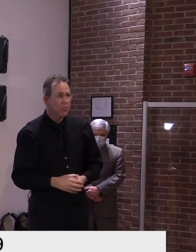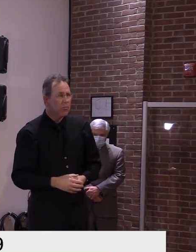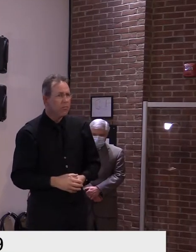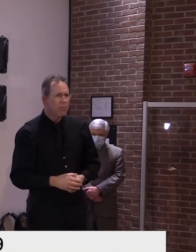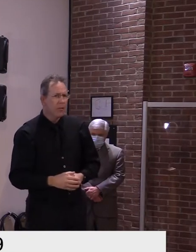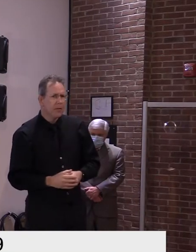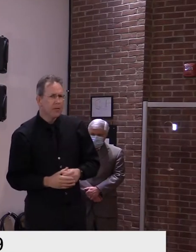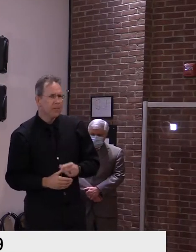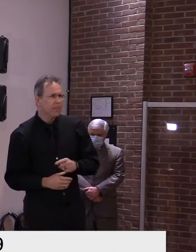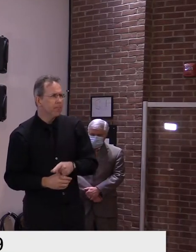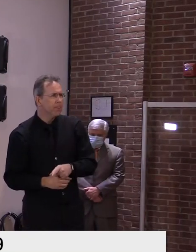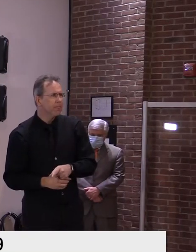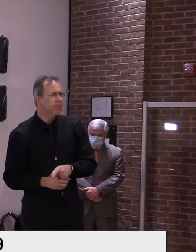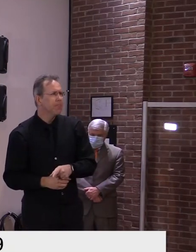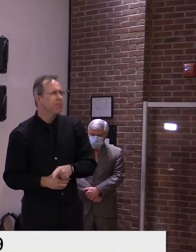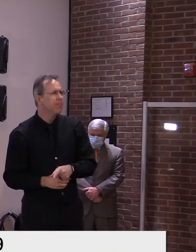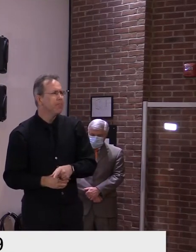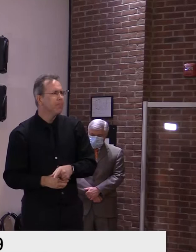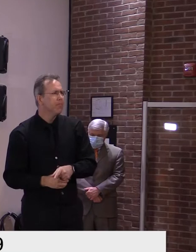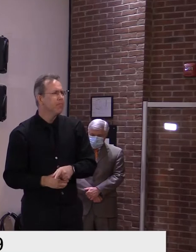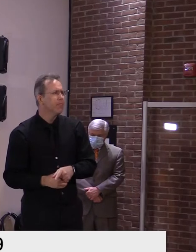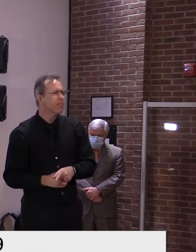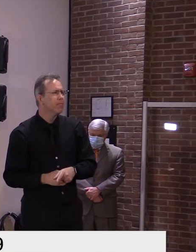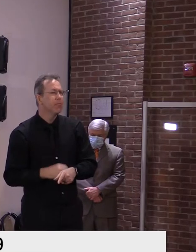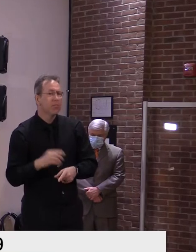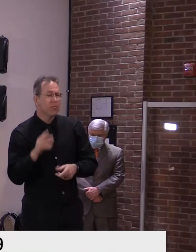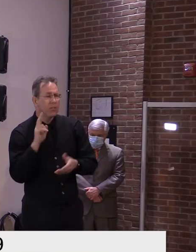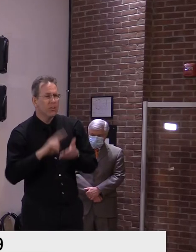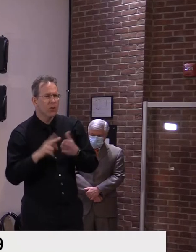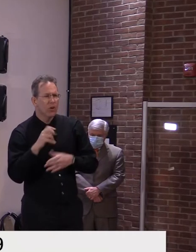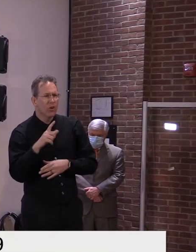on the